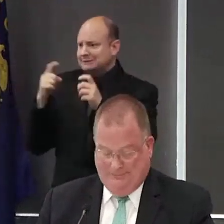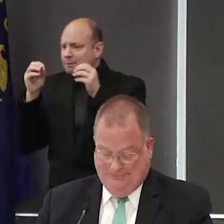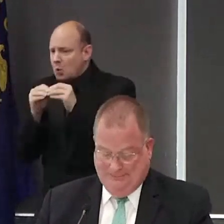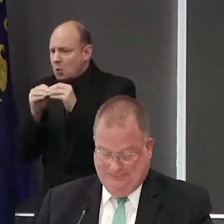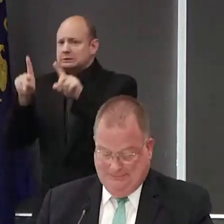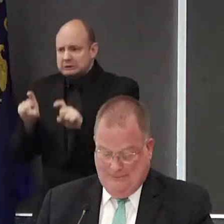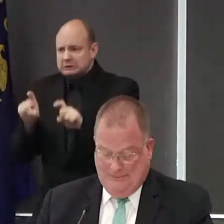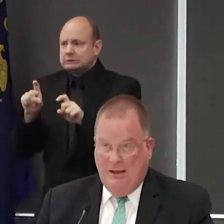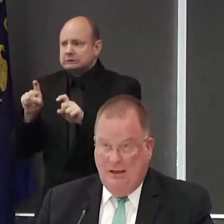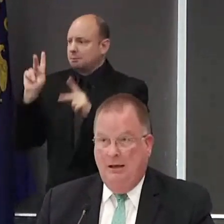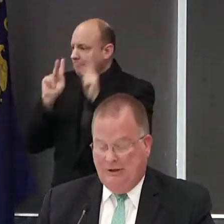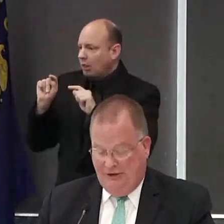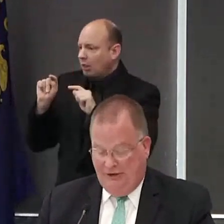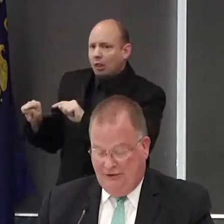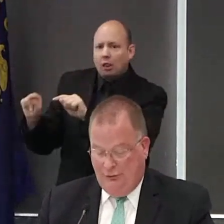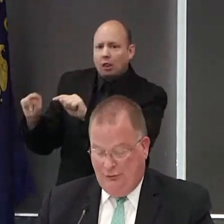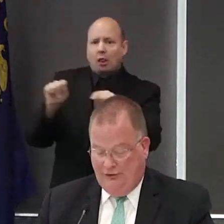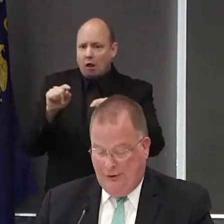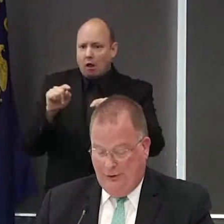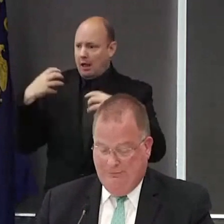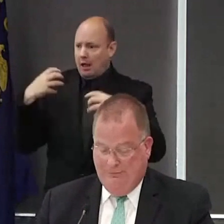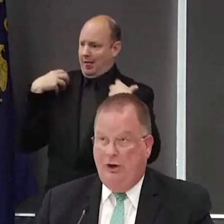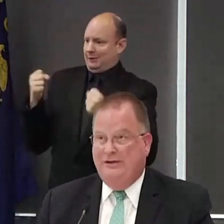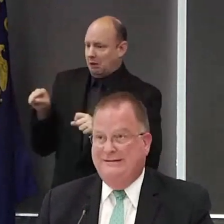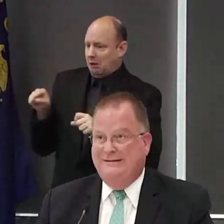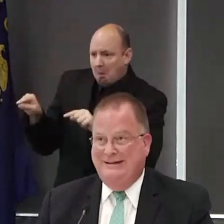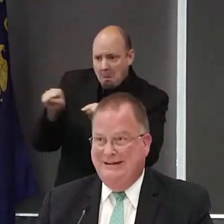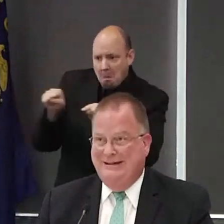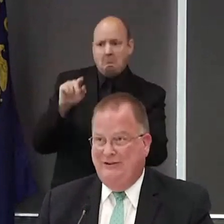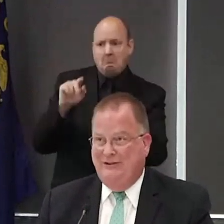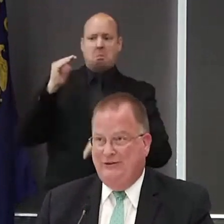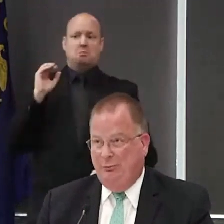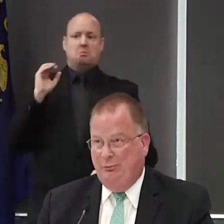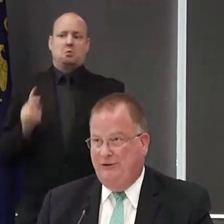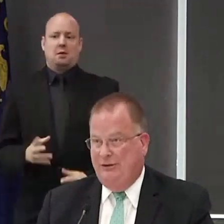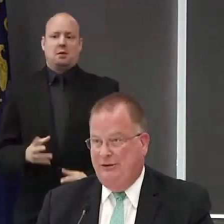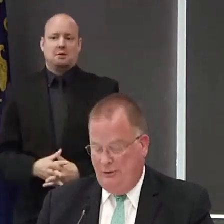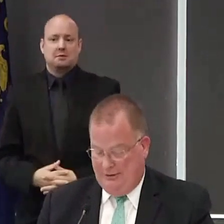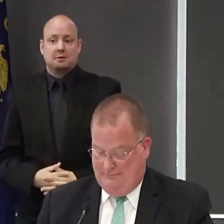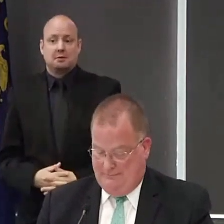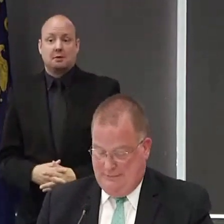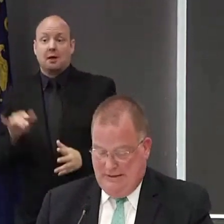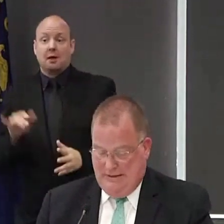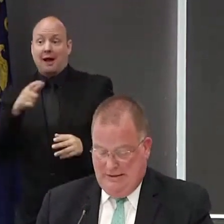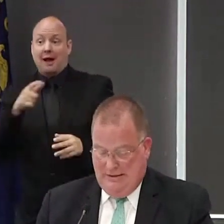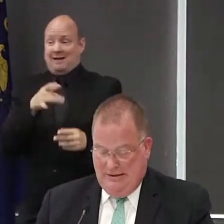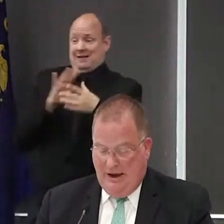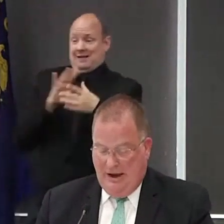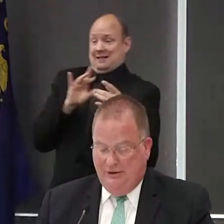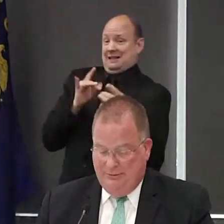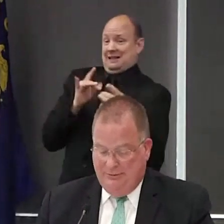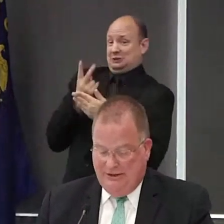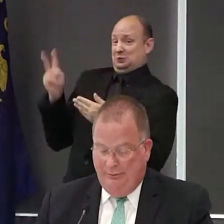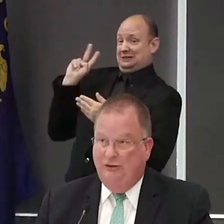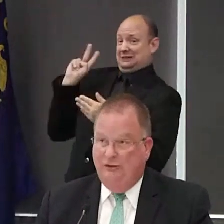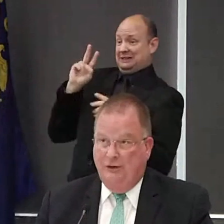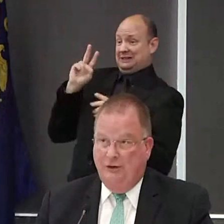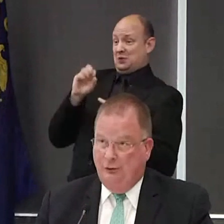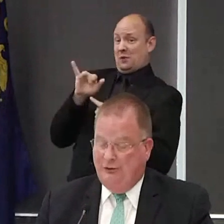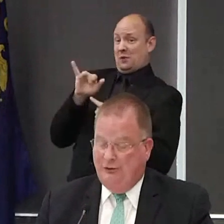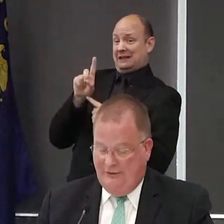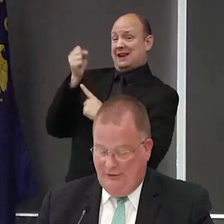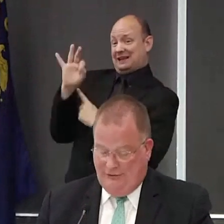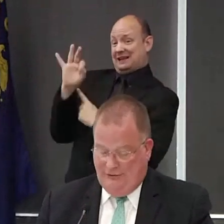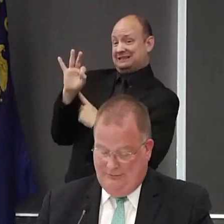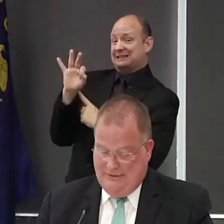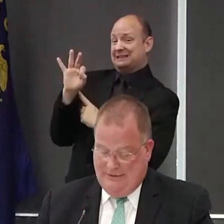well. But like I said 2 weeks ago, COVID-19 is still present in Oregon. Every community remains